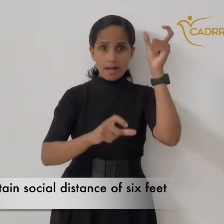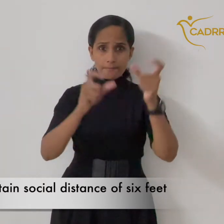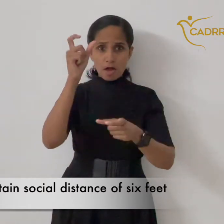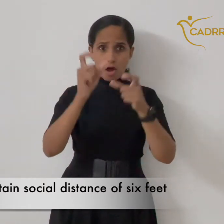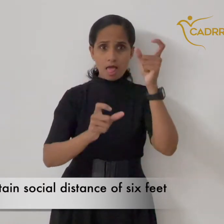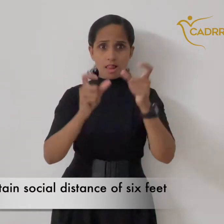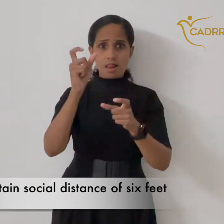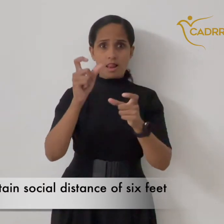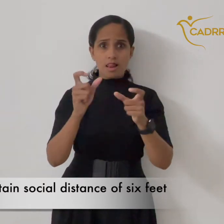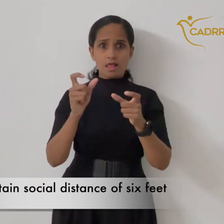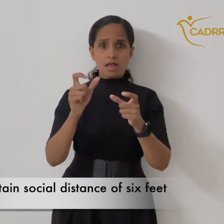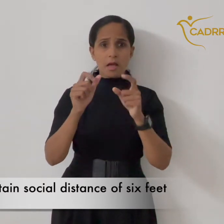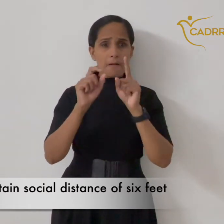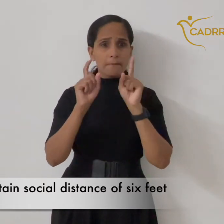6 feet.